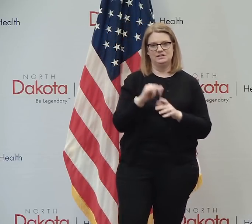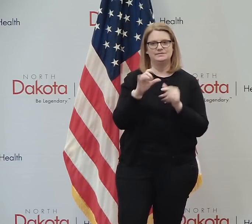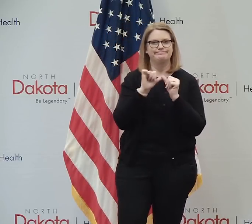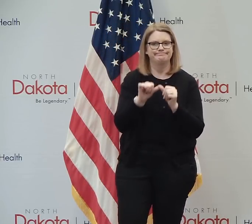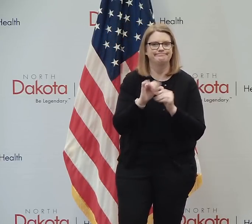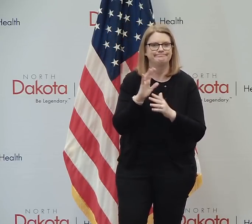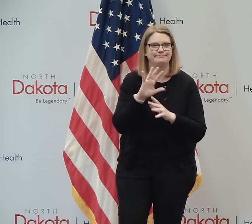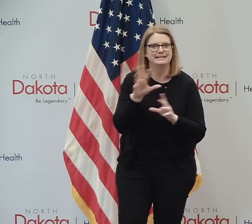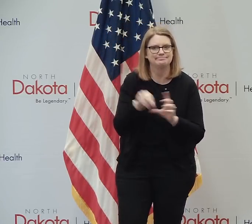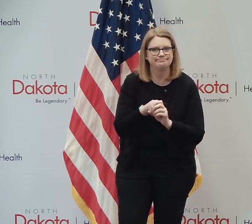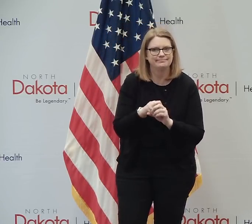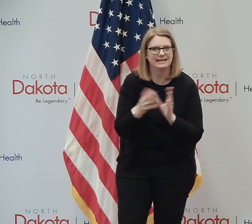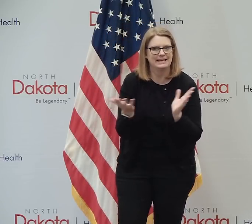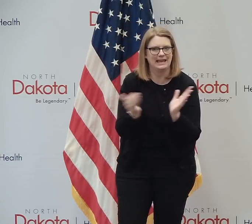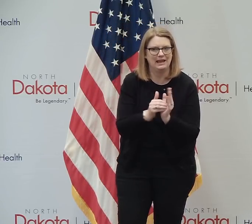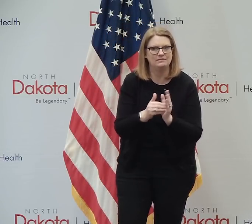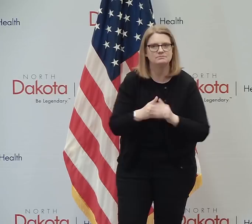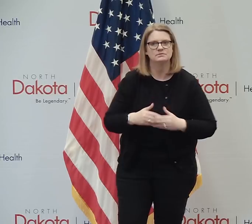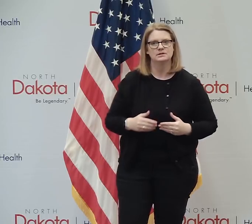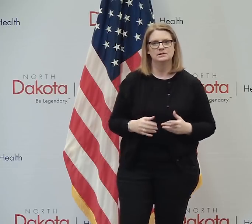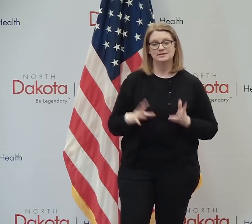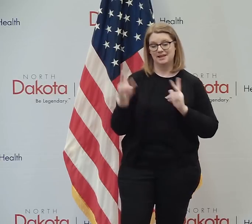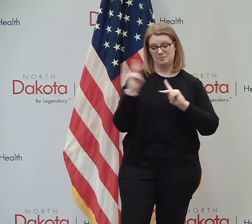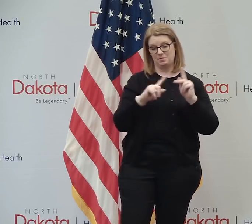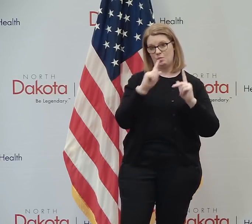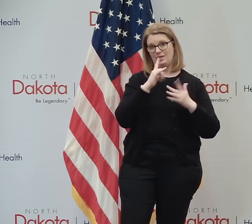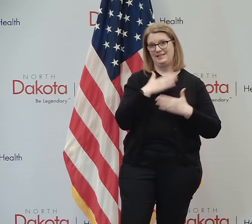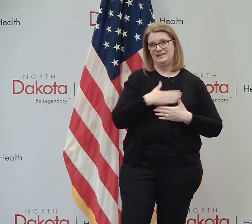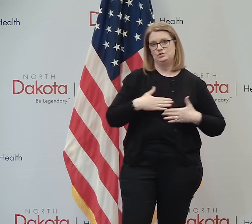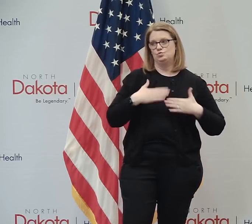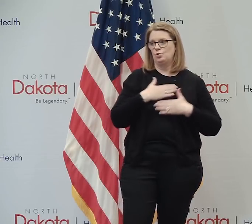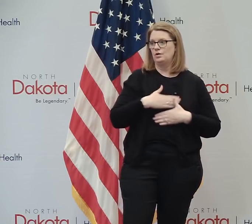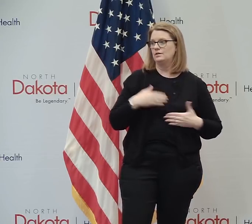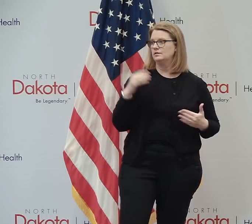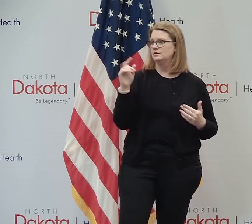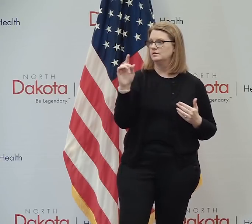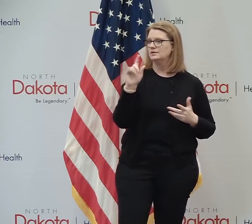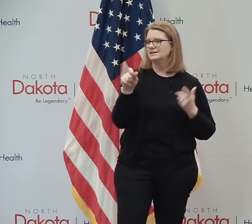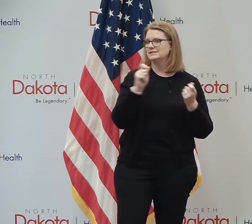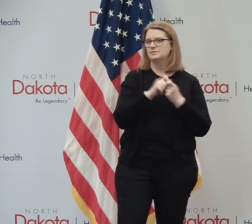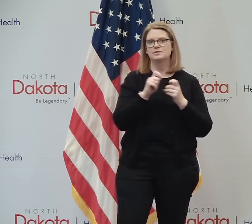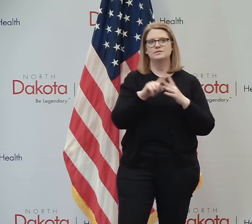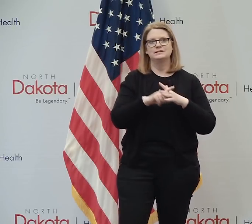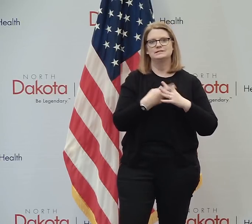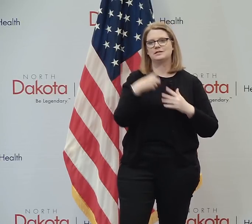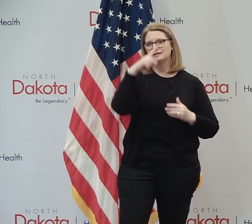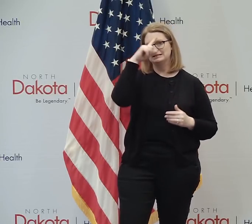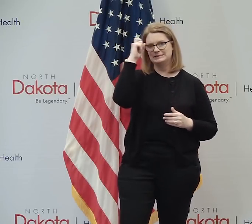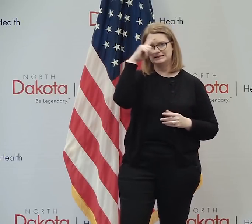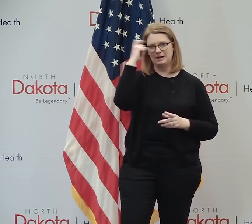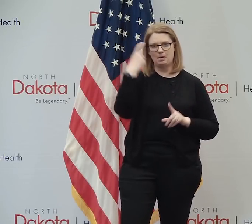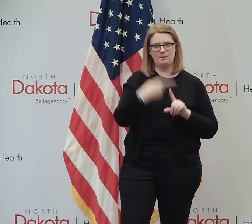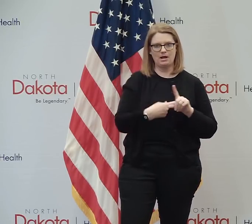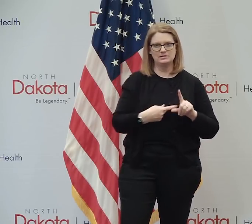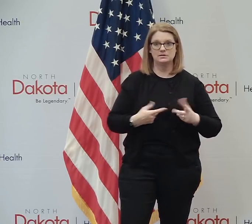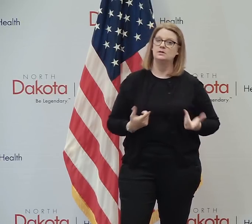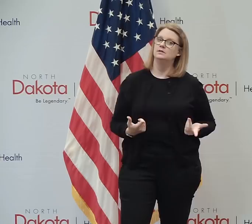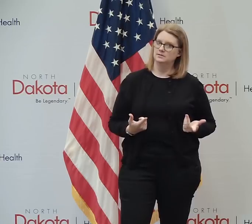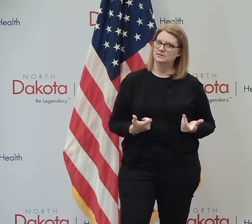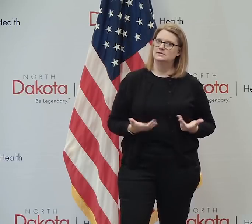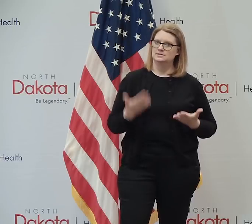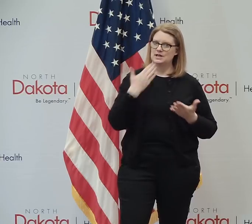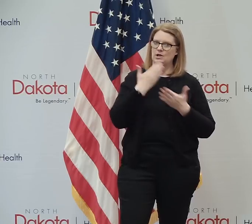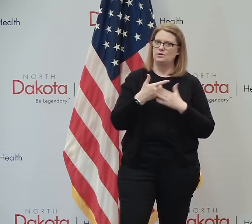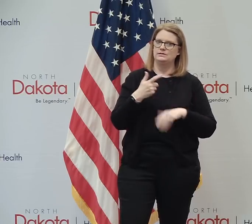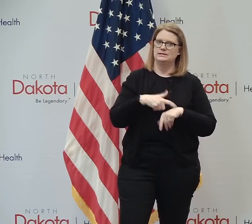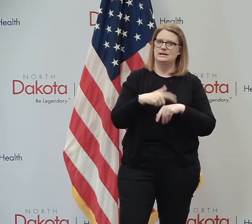that people love and enjoy. Particularly as we head into the summer months, this is a good time to be able to